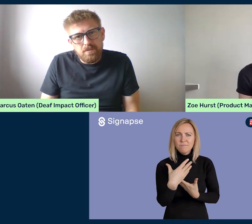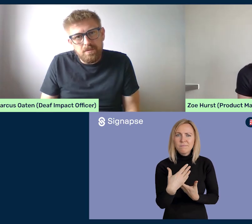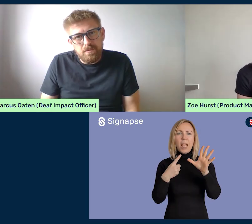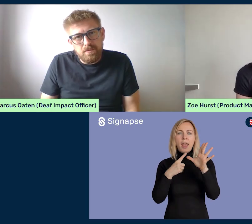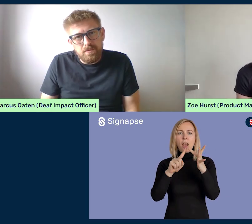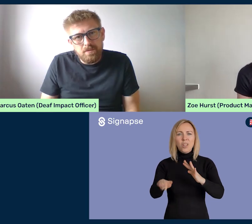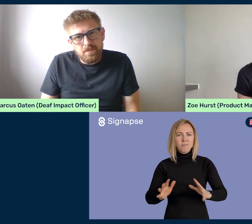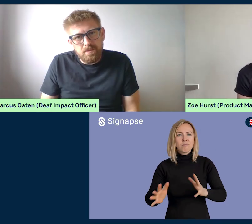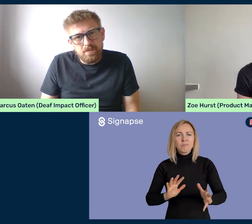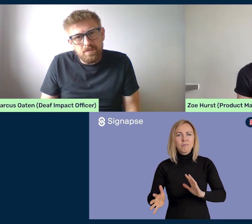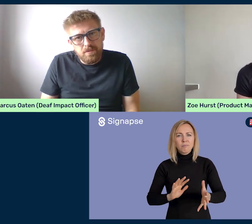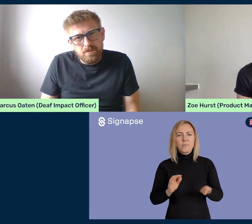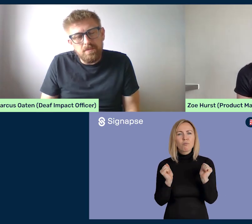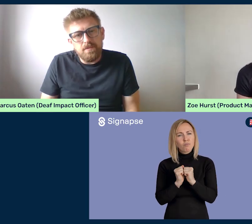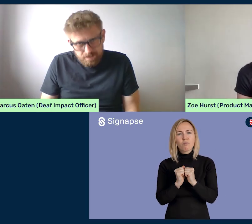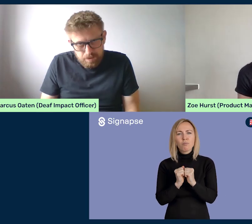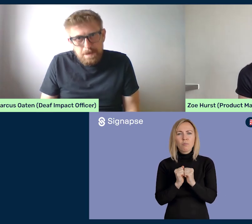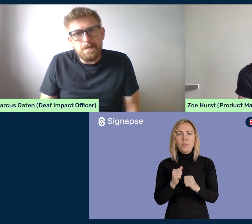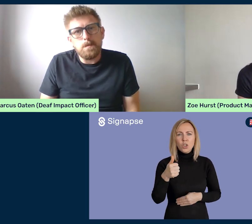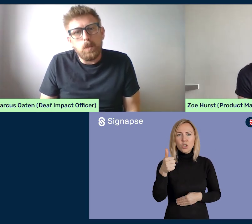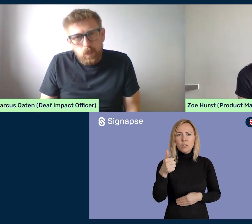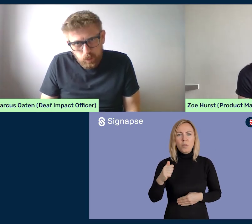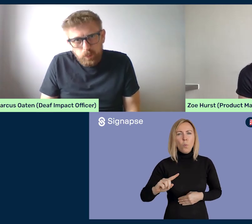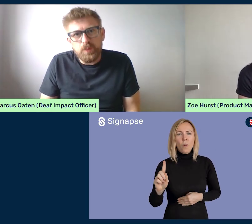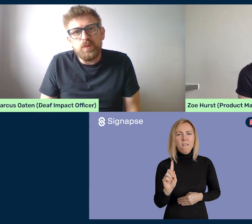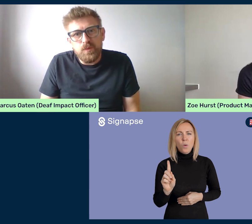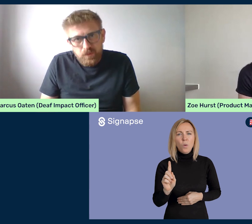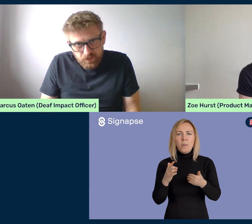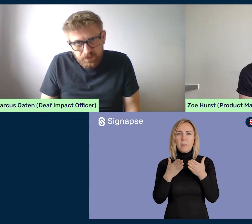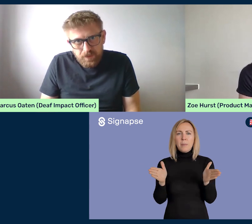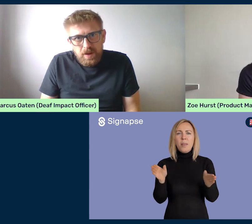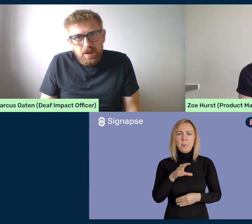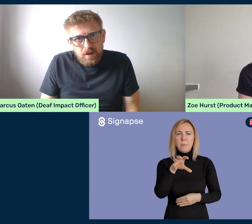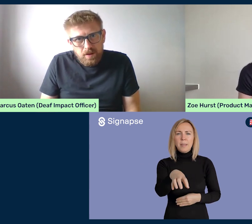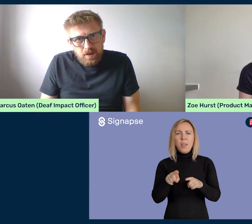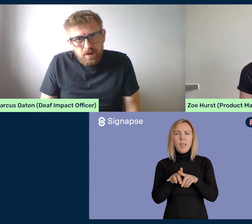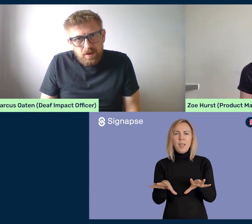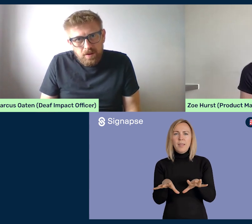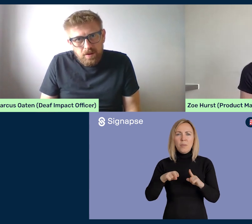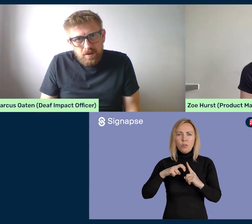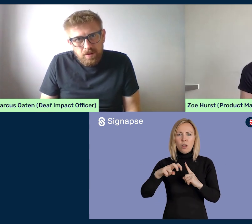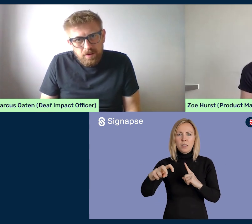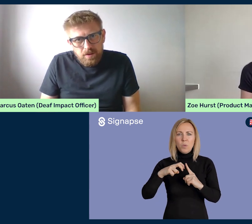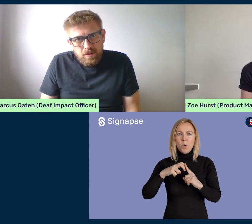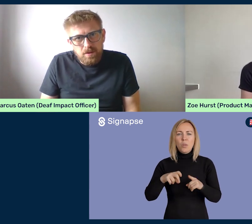feedback sessions, it was very much around they're great in public spaces like transport